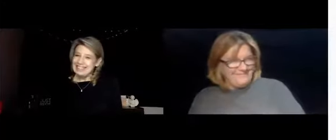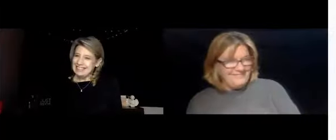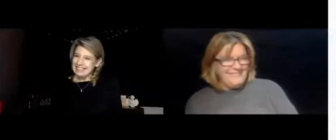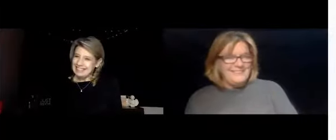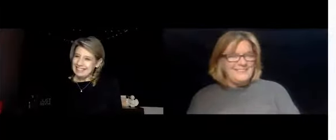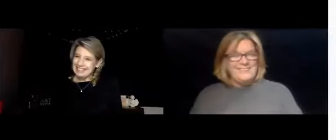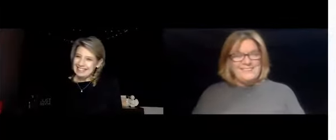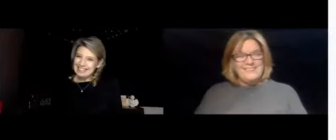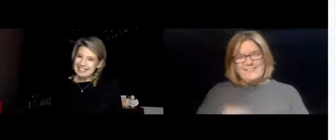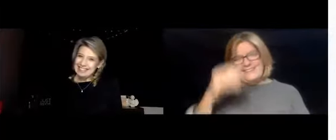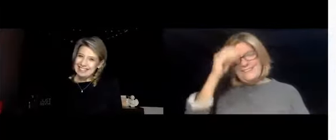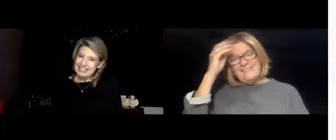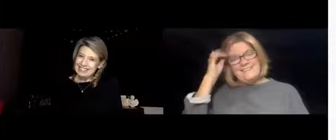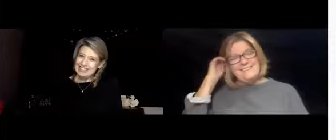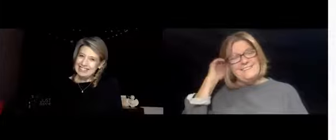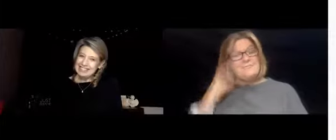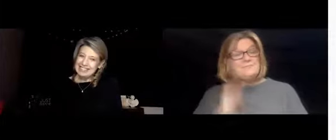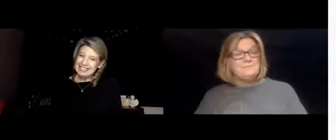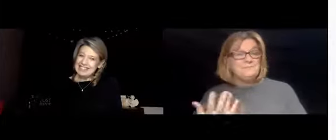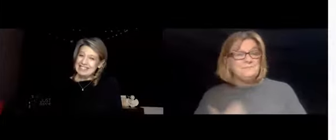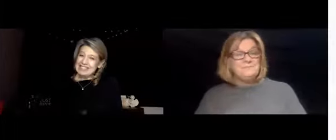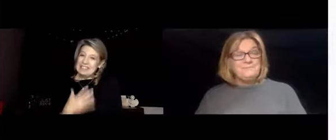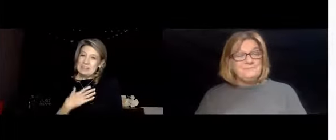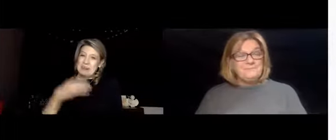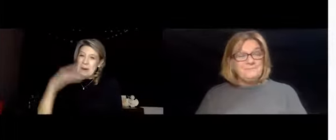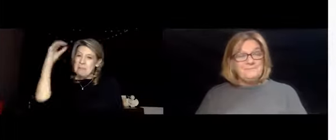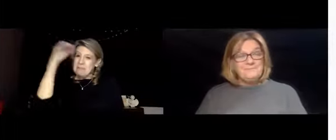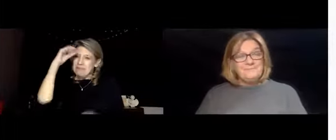mistakes or whatever. What's your opinion on that?